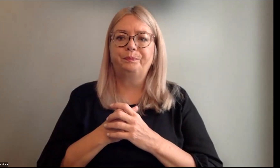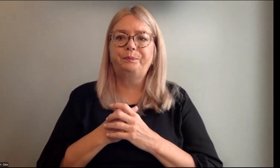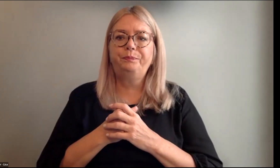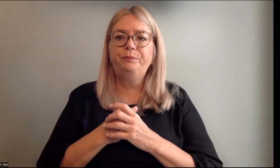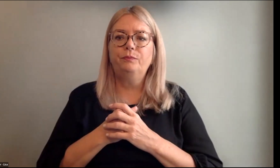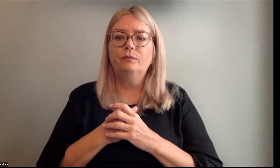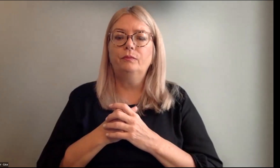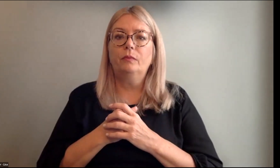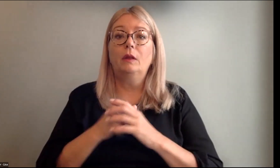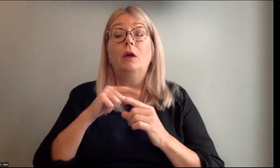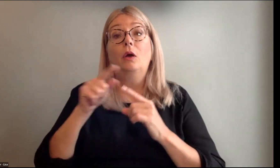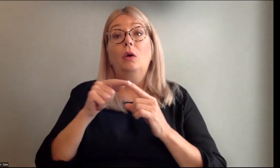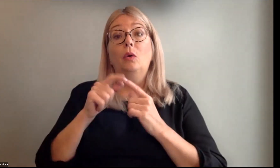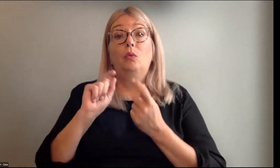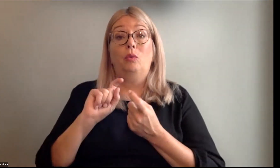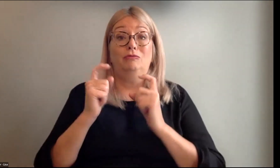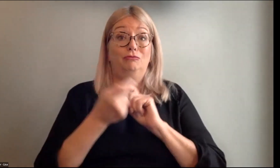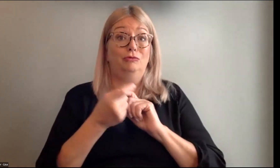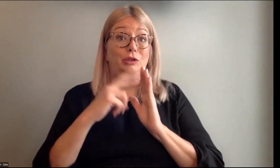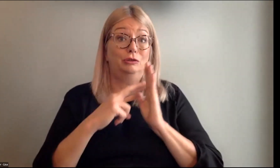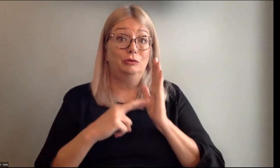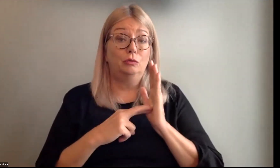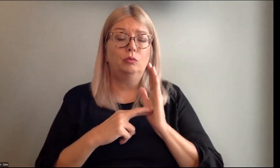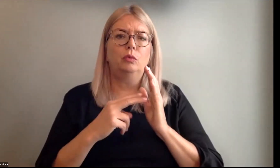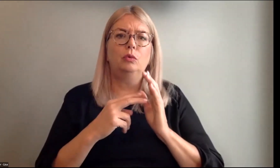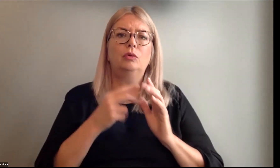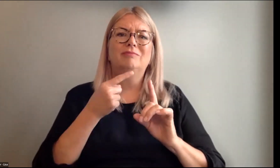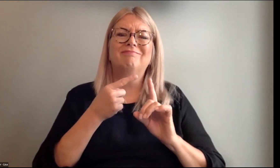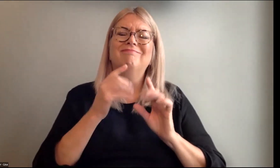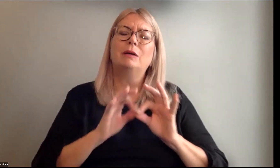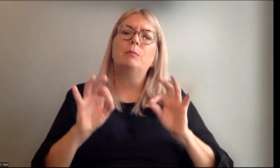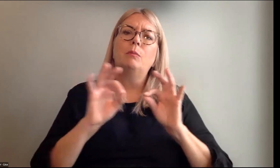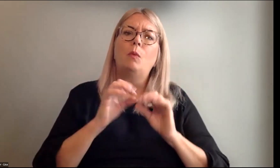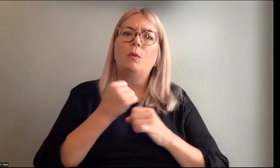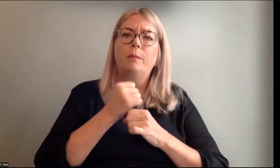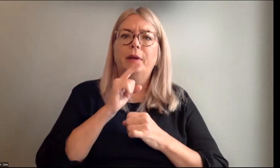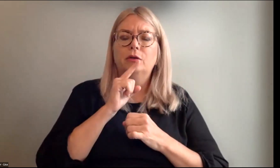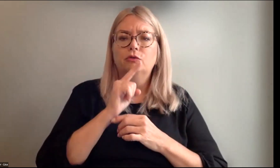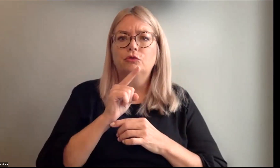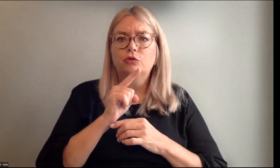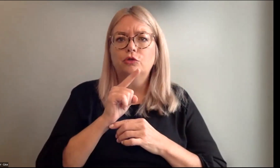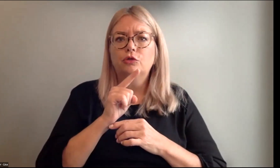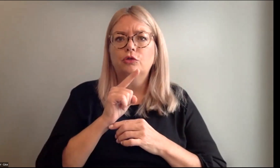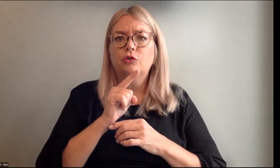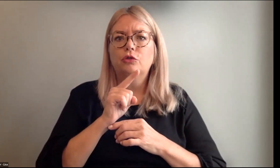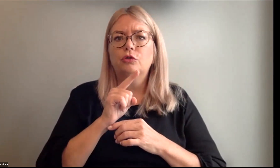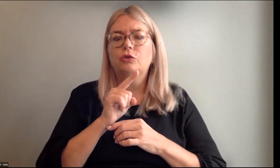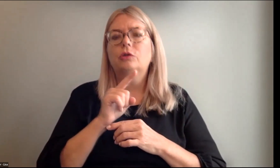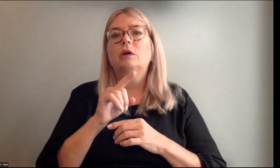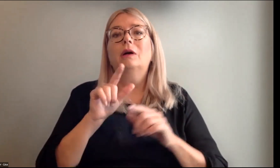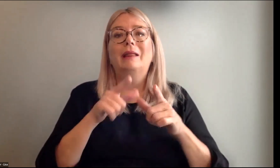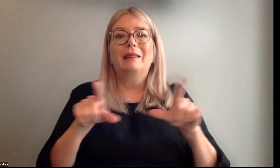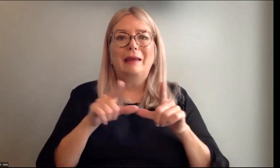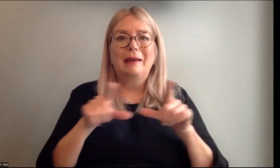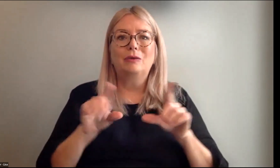revising this rule, I think it's really critical to make sure that rule language itself is clear